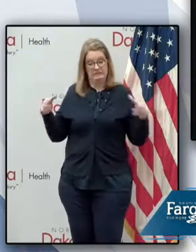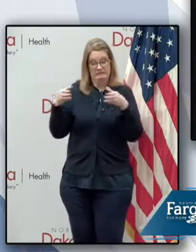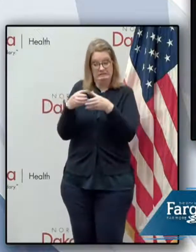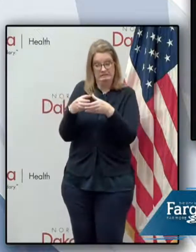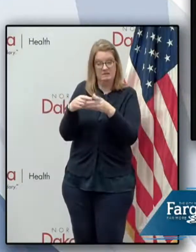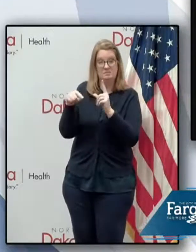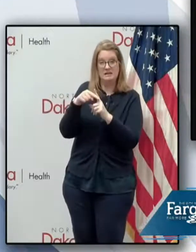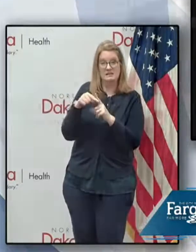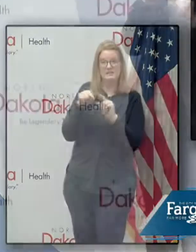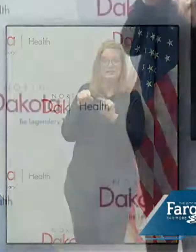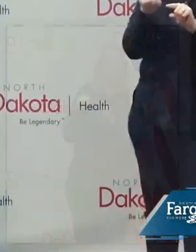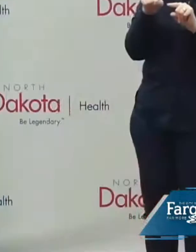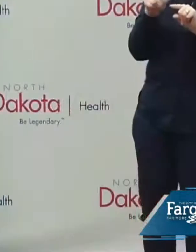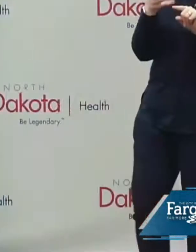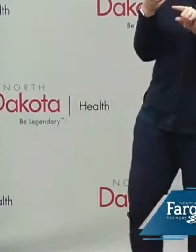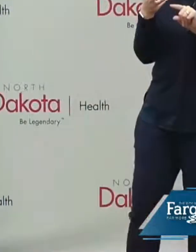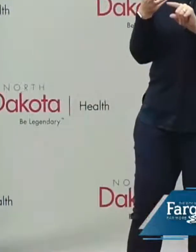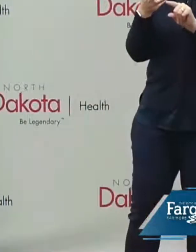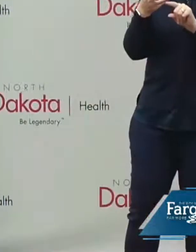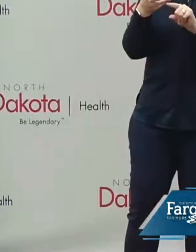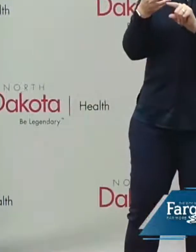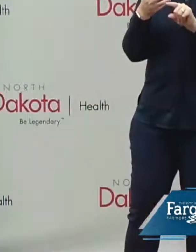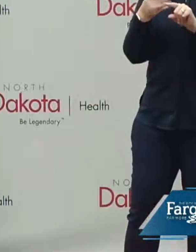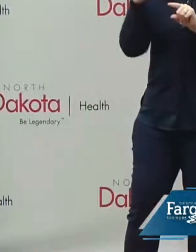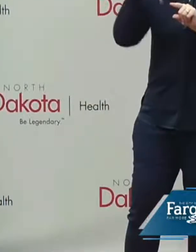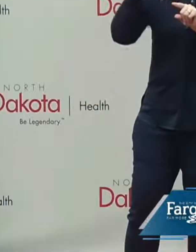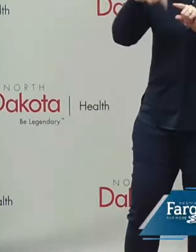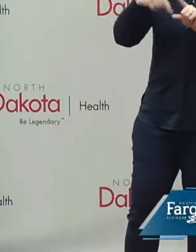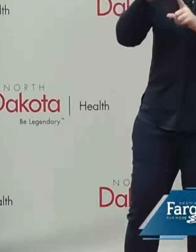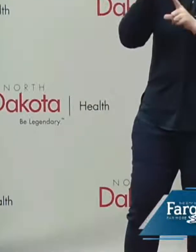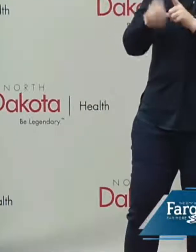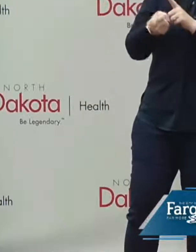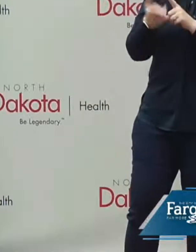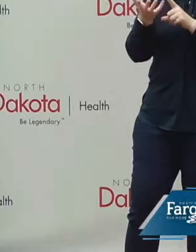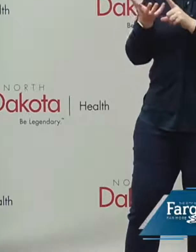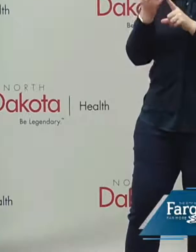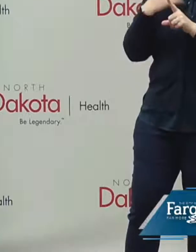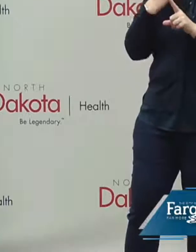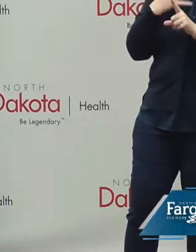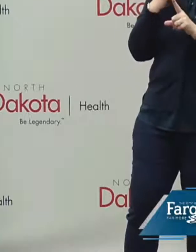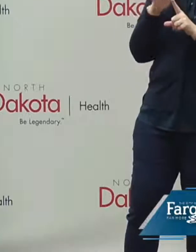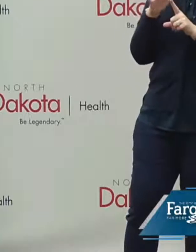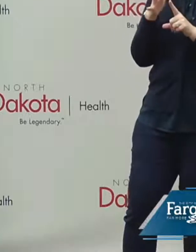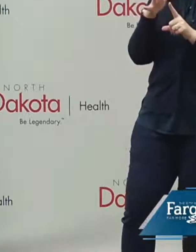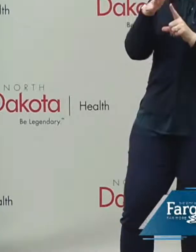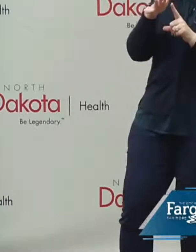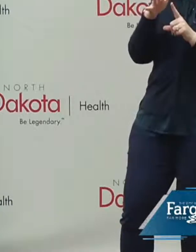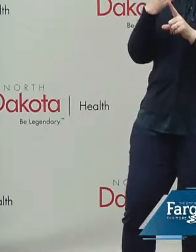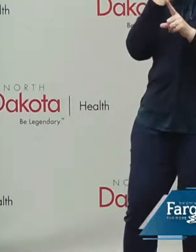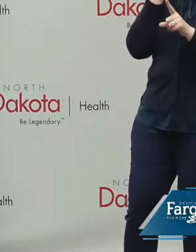feel in terms of the storm, we're weathering it better than others. We are doing far more testing